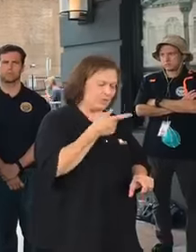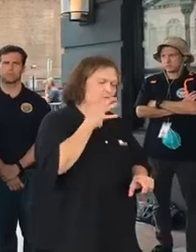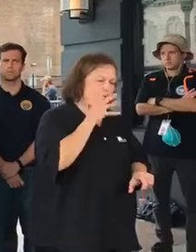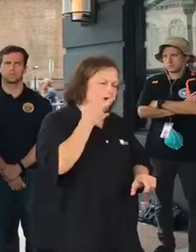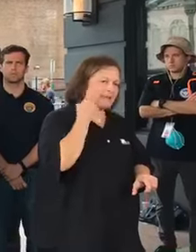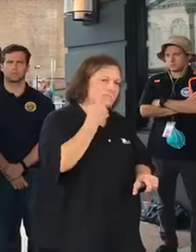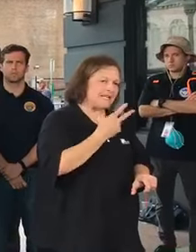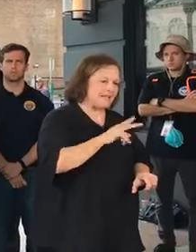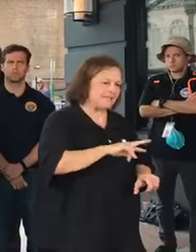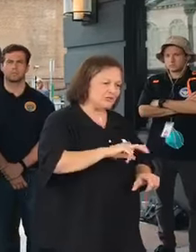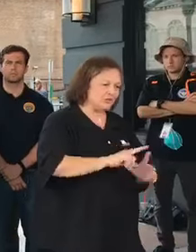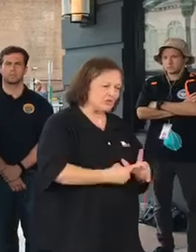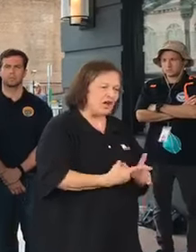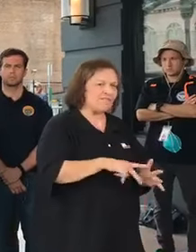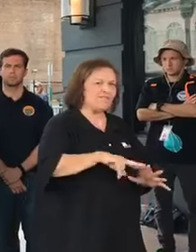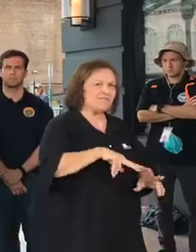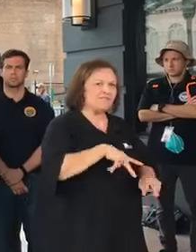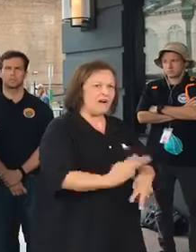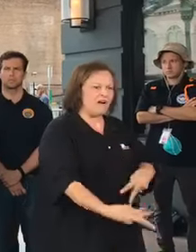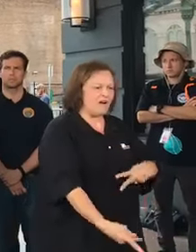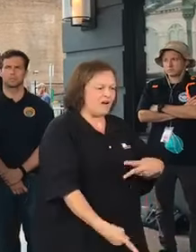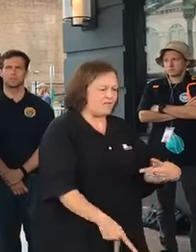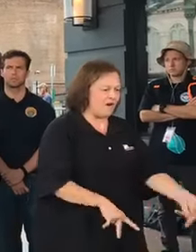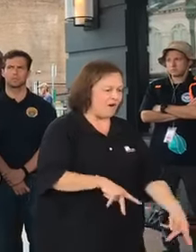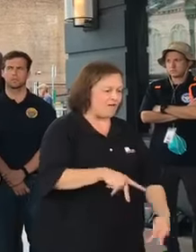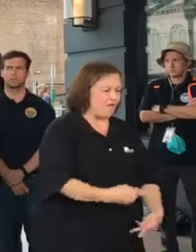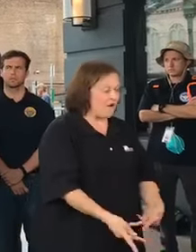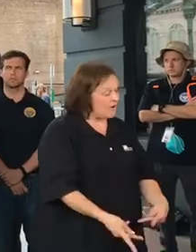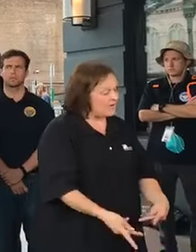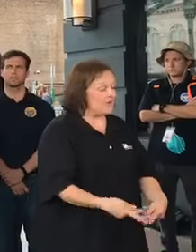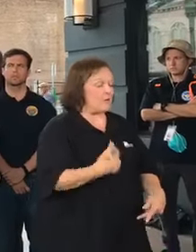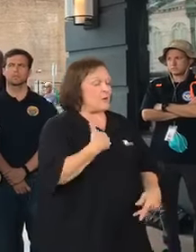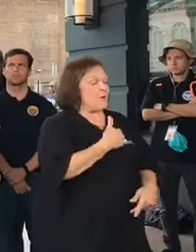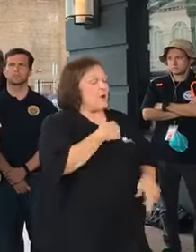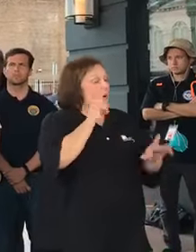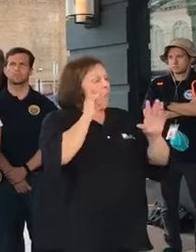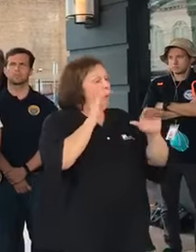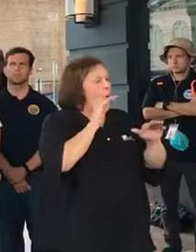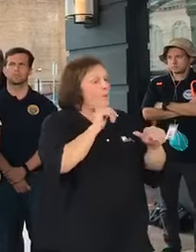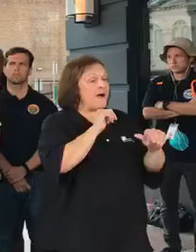off of this building. And our prayer is that it doesn't impact the cranes and cause